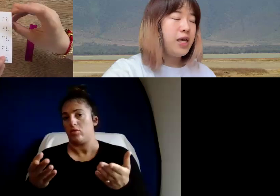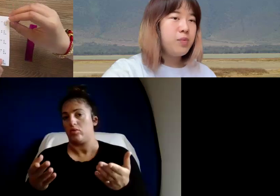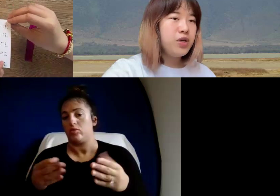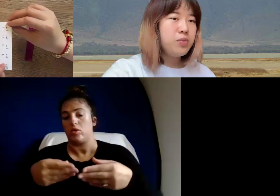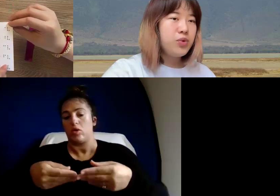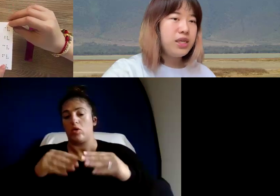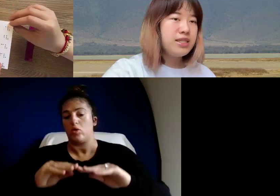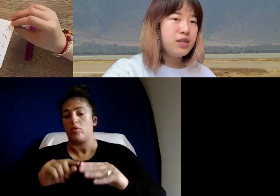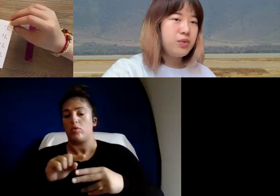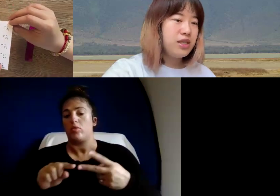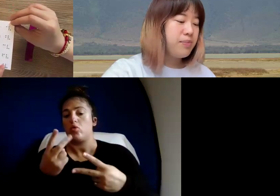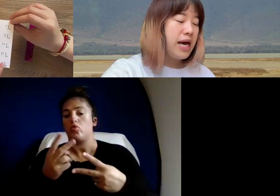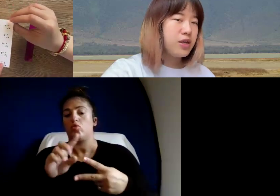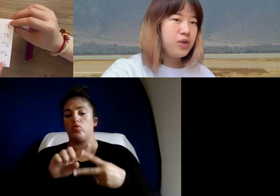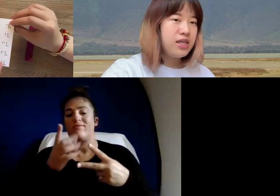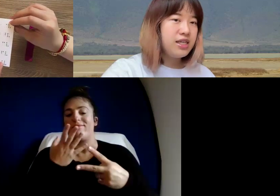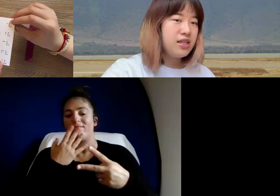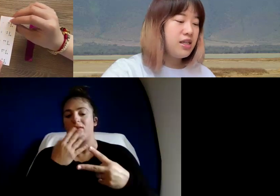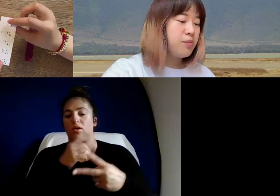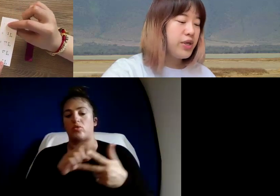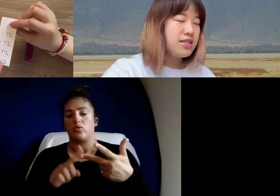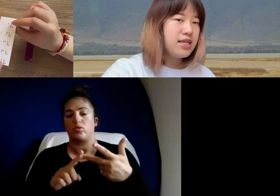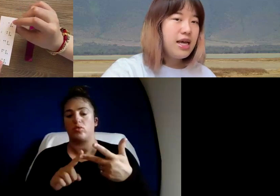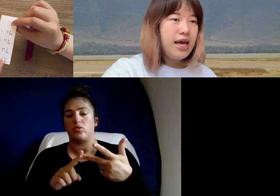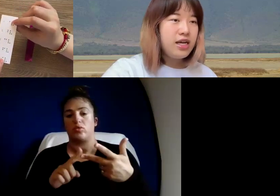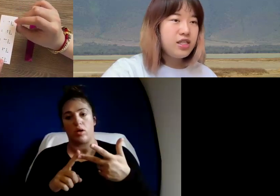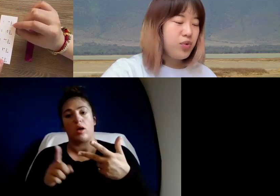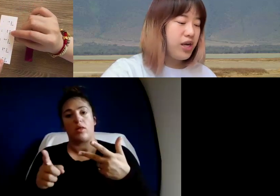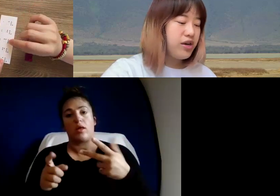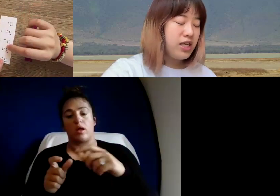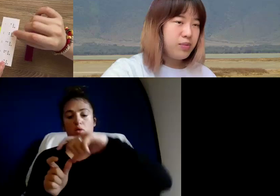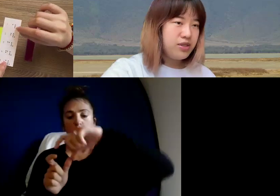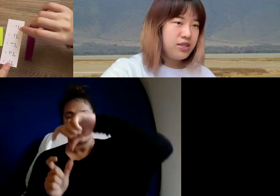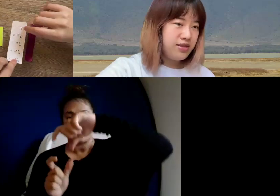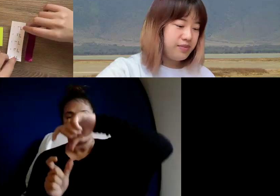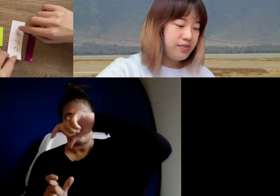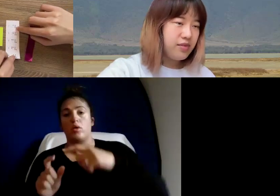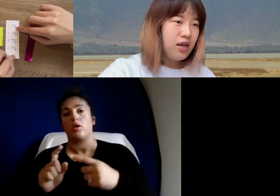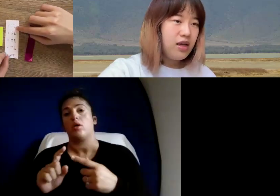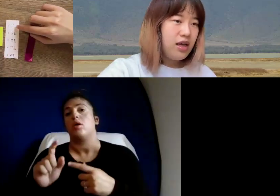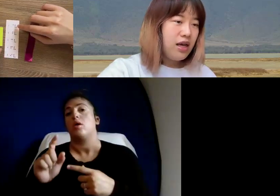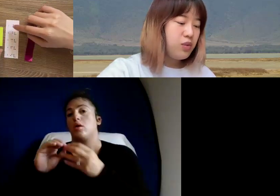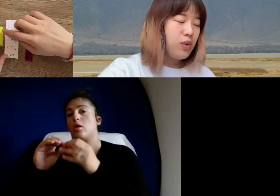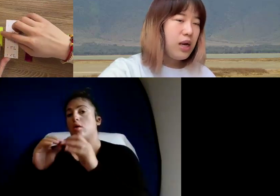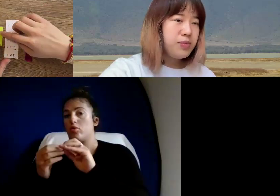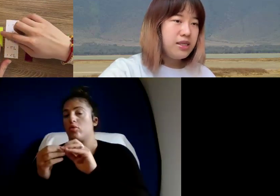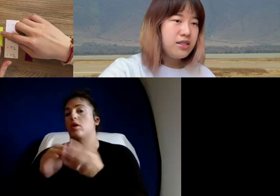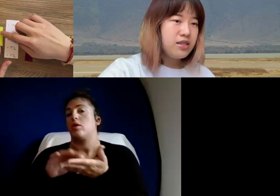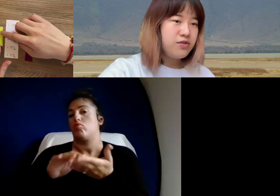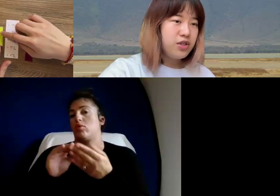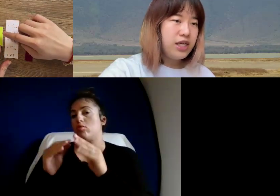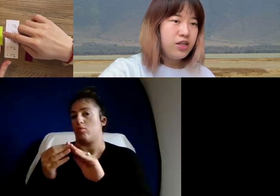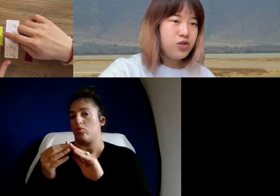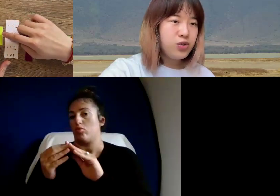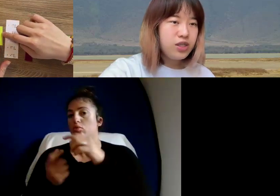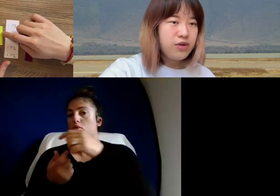of paper printed with backworded numbers and braille numbers, and one piece